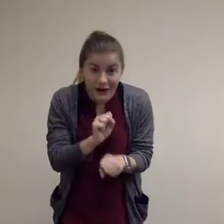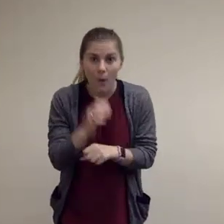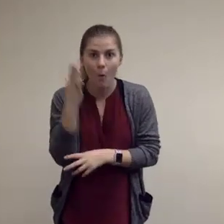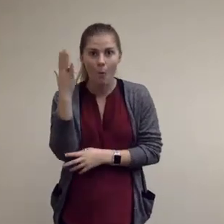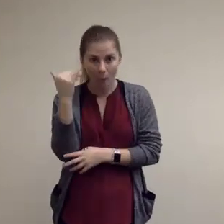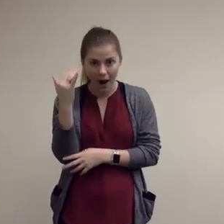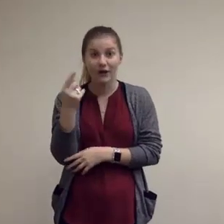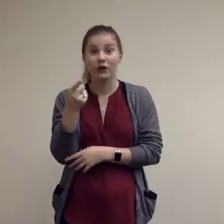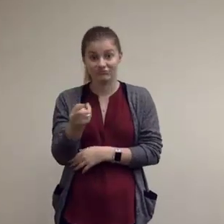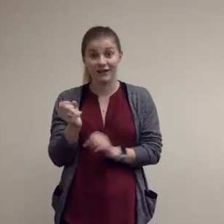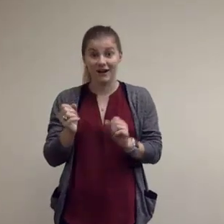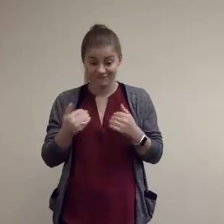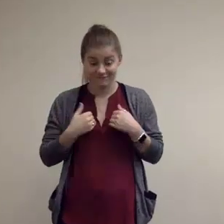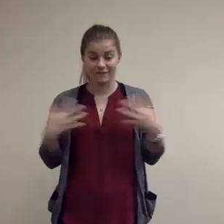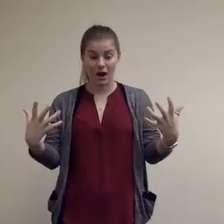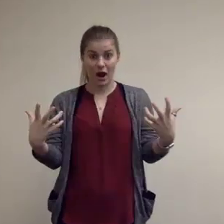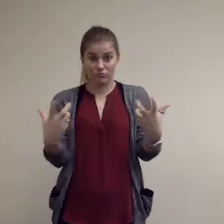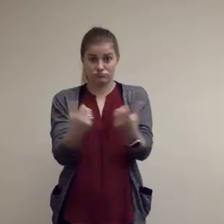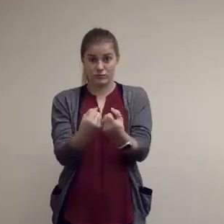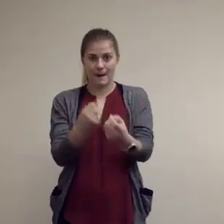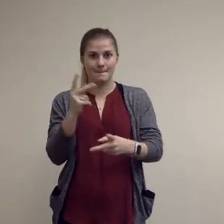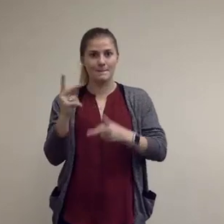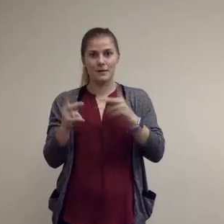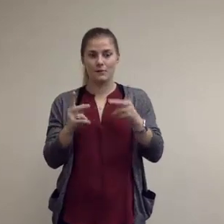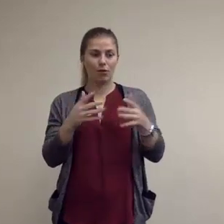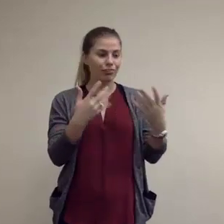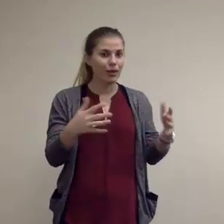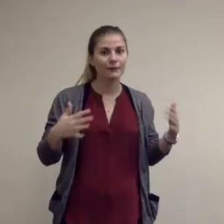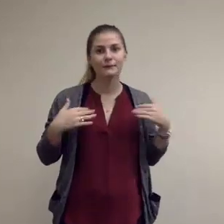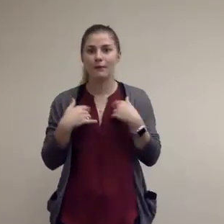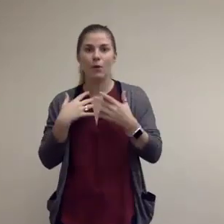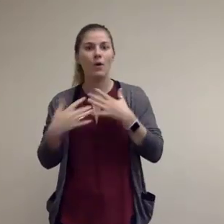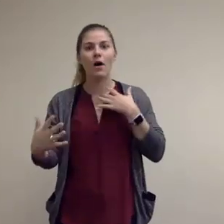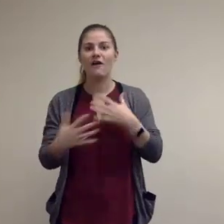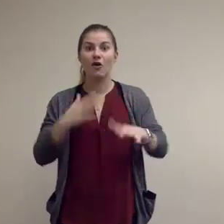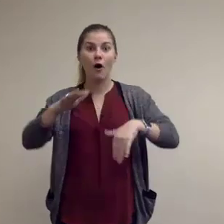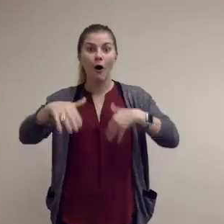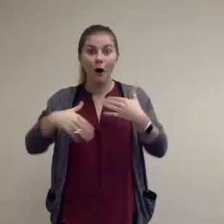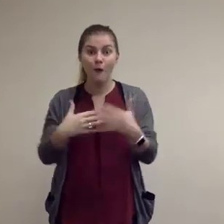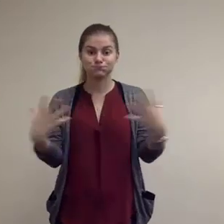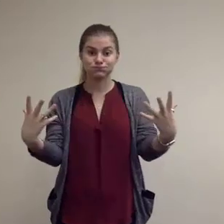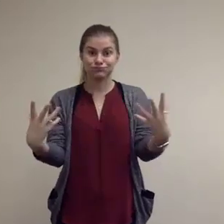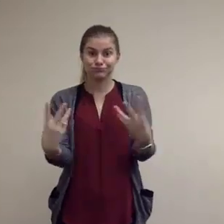are an object, and if the object of your affection is an object, then there's a gravitational pull between. And it can actually be